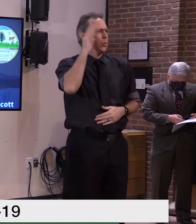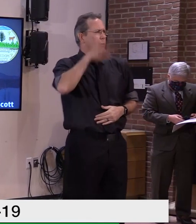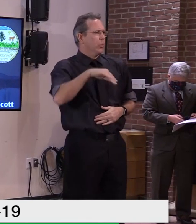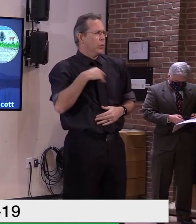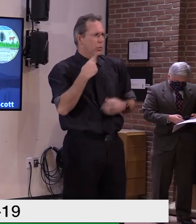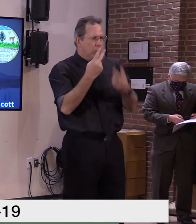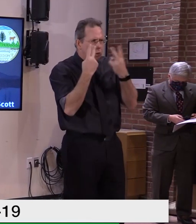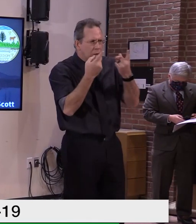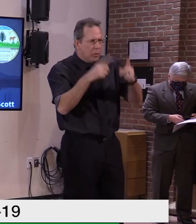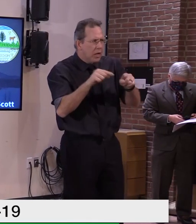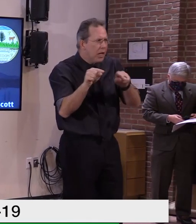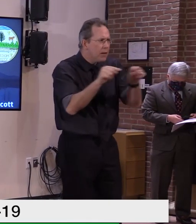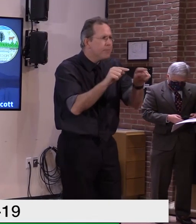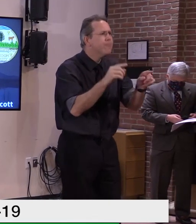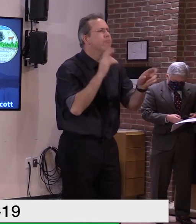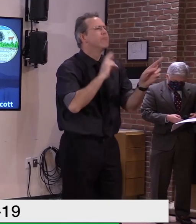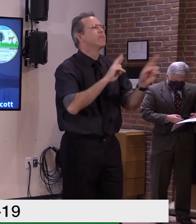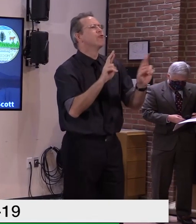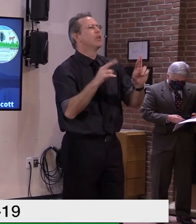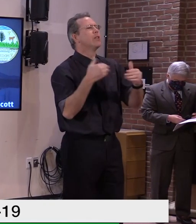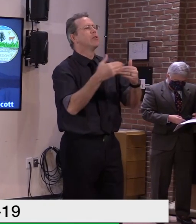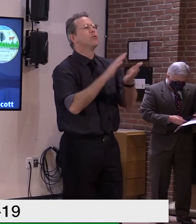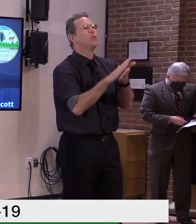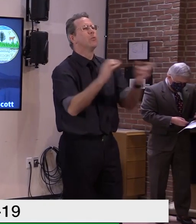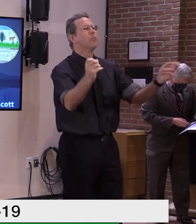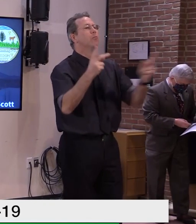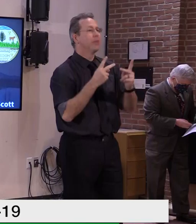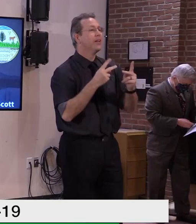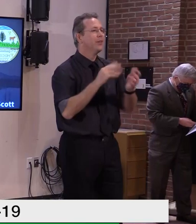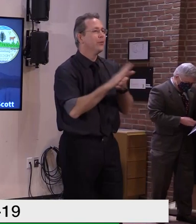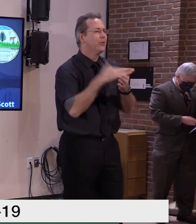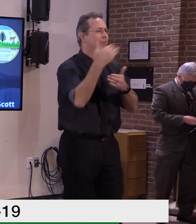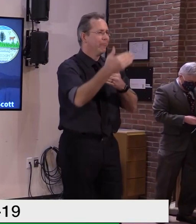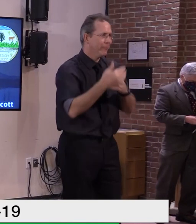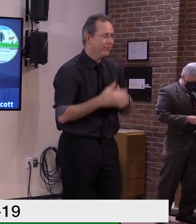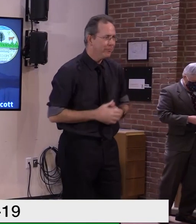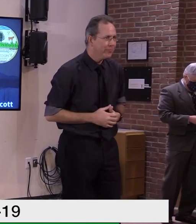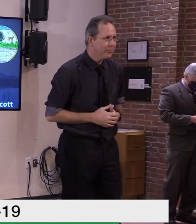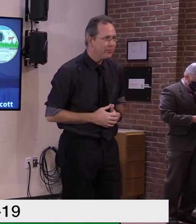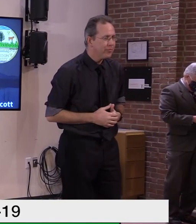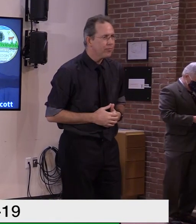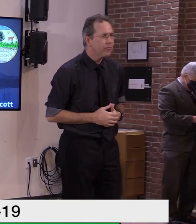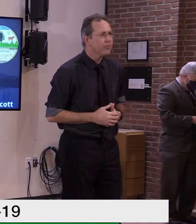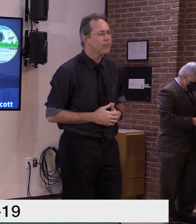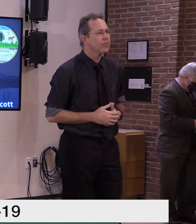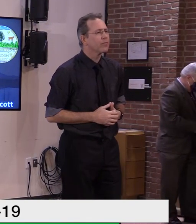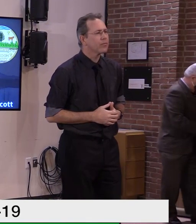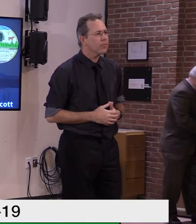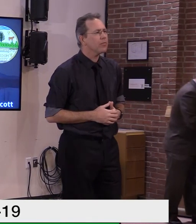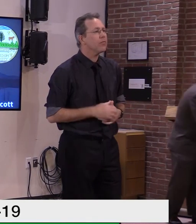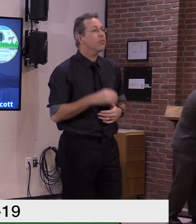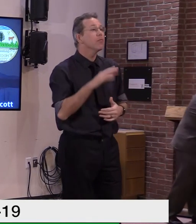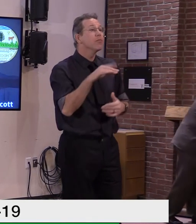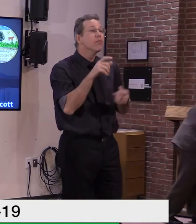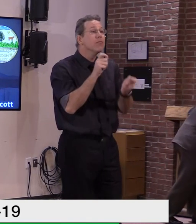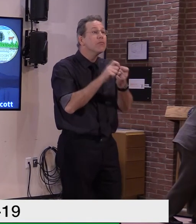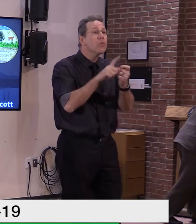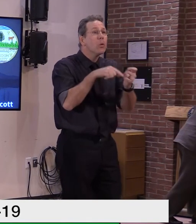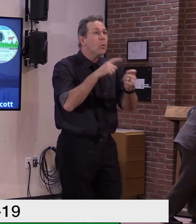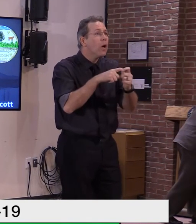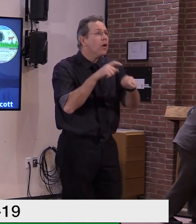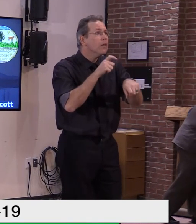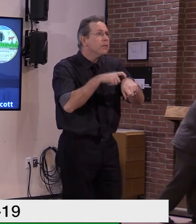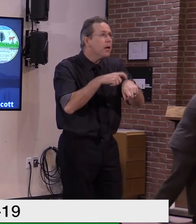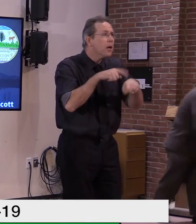students are back in person full time. While we don't have a specific date for when that will be, we hope it will be